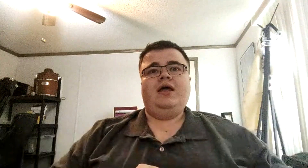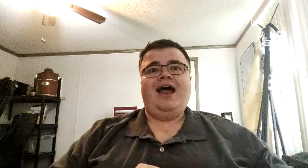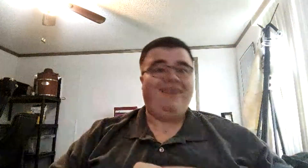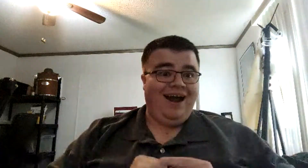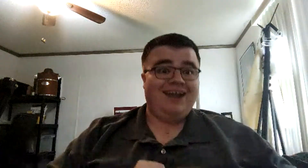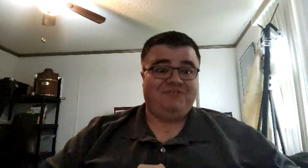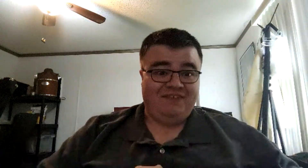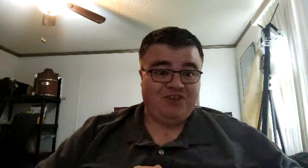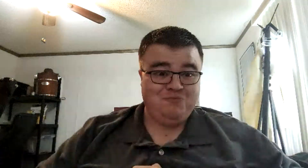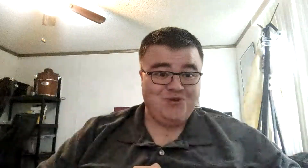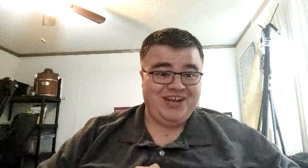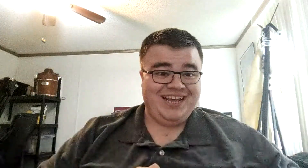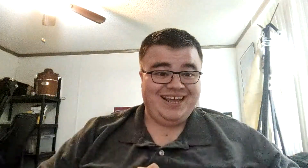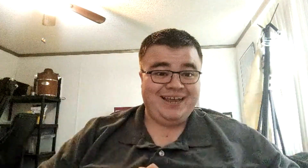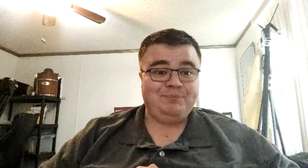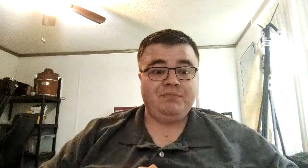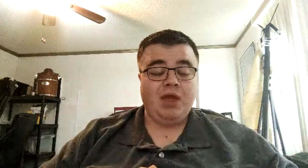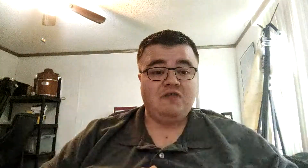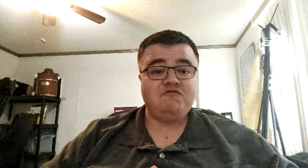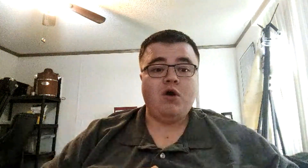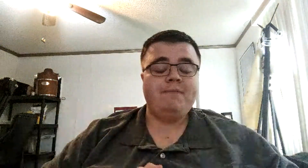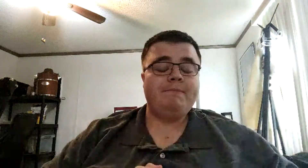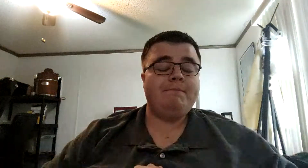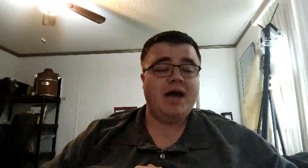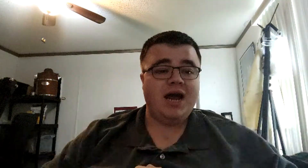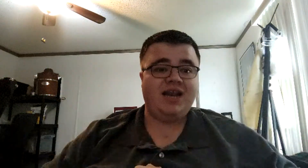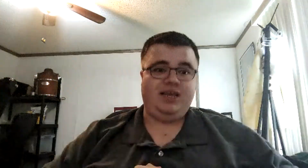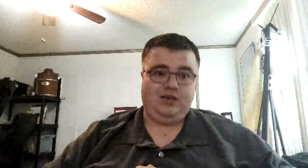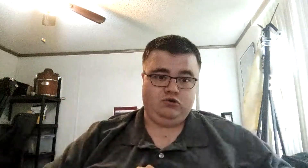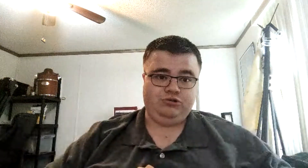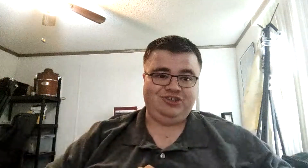A lot of that community from